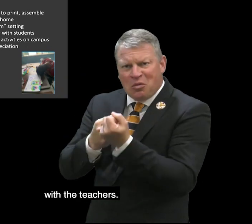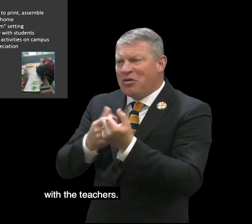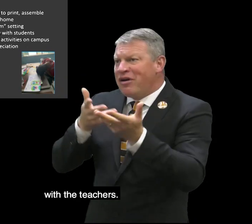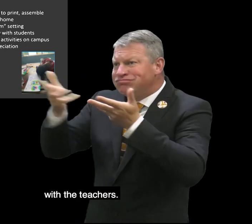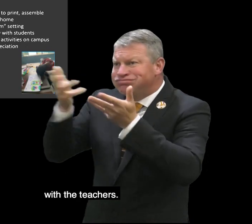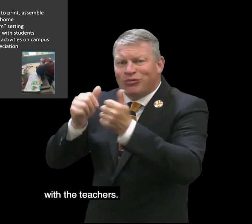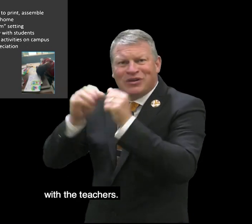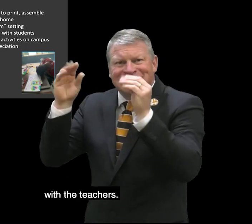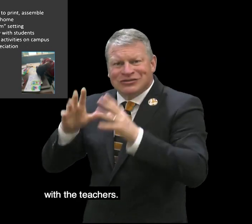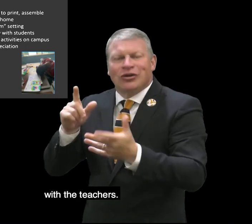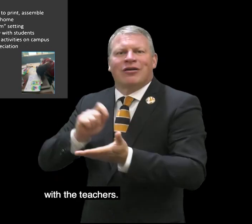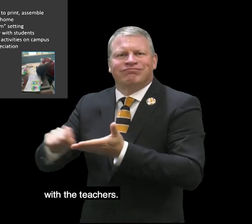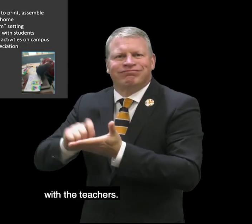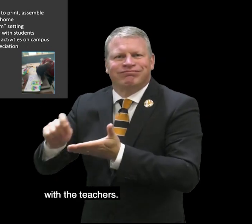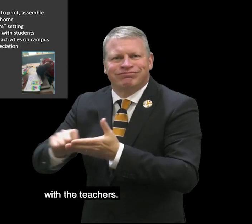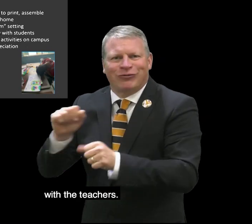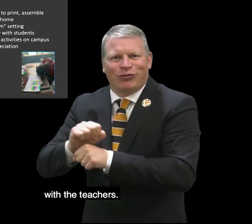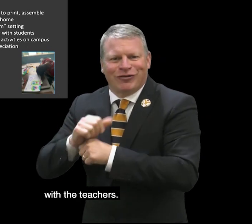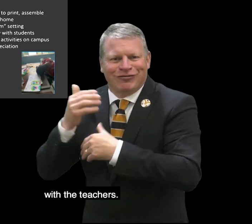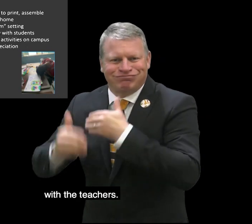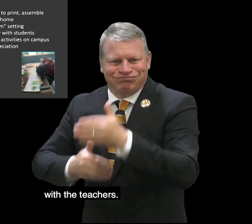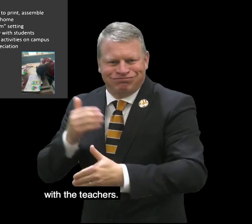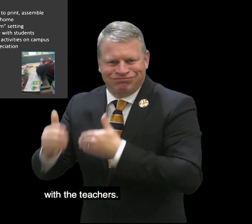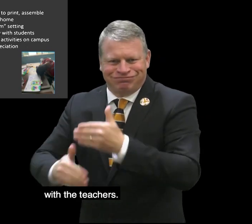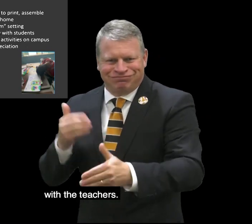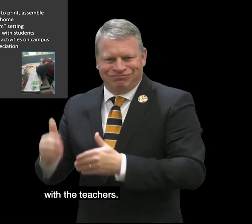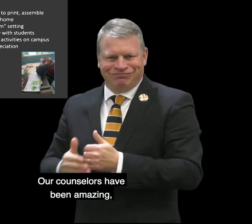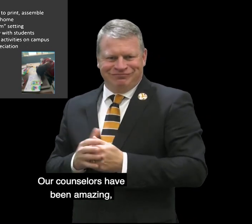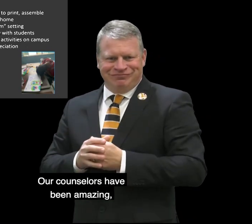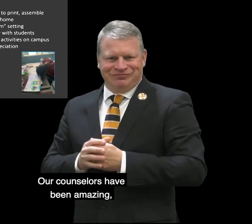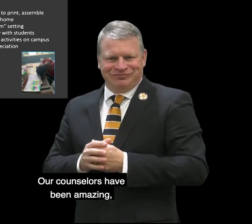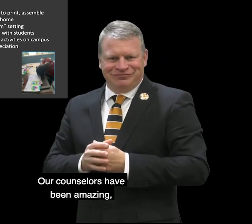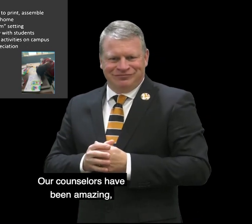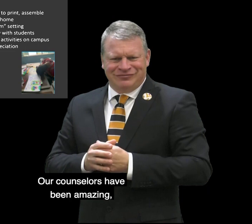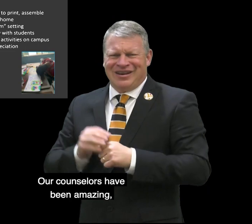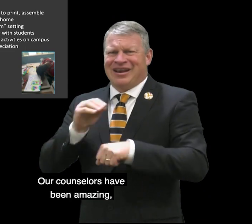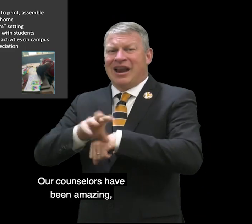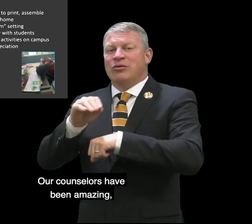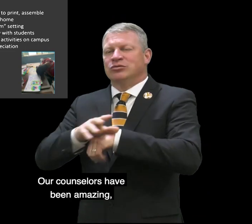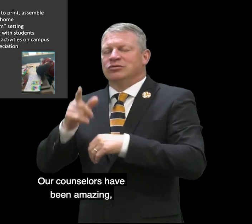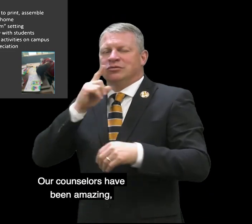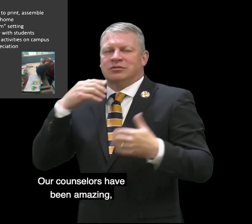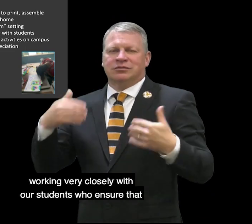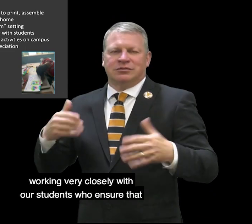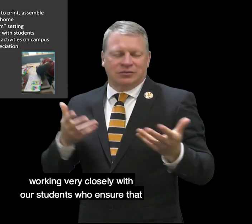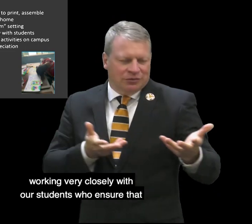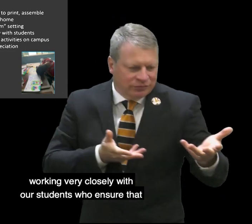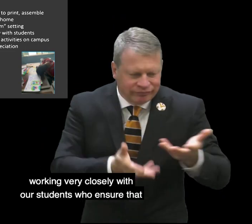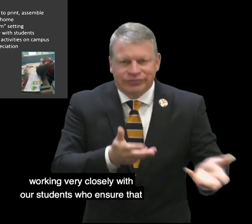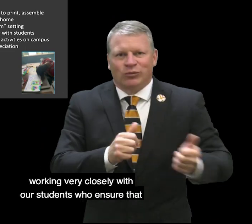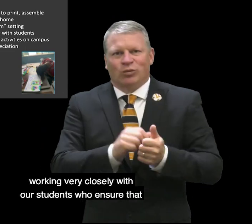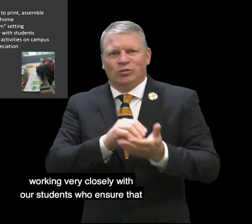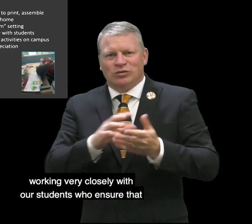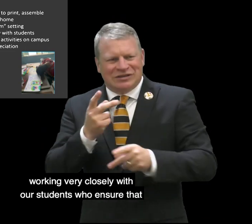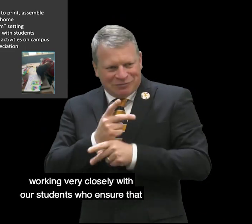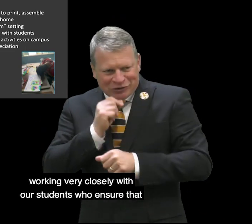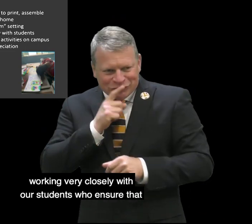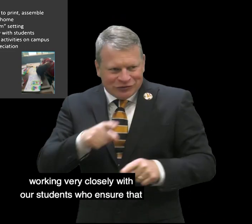in the classroom and coordinating these efforts with the teachers. Our counselors have been amazing, working